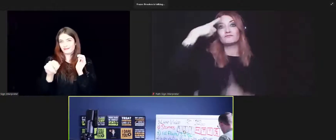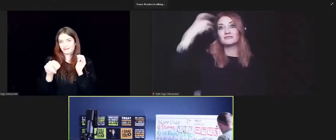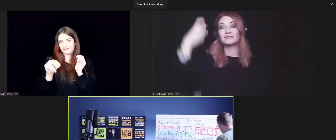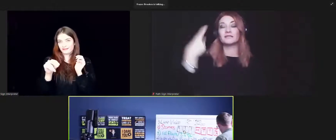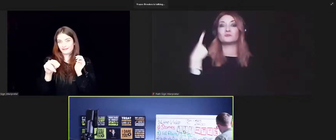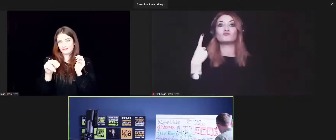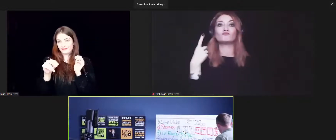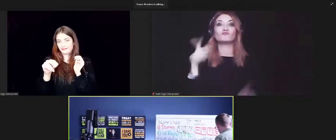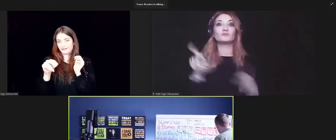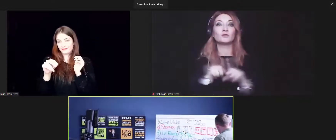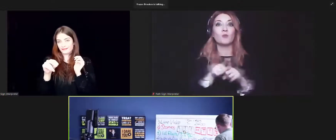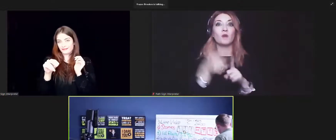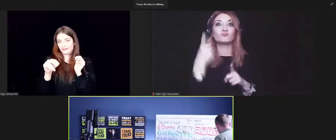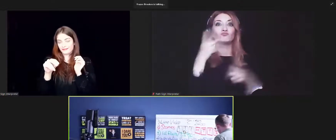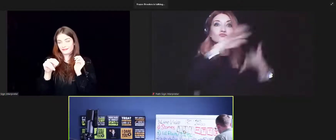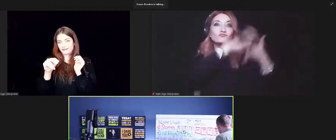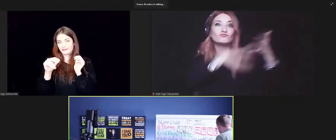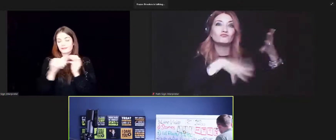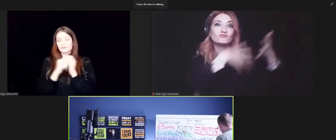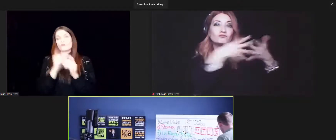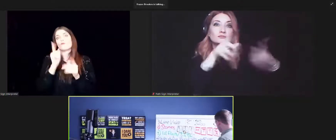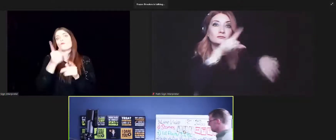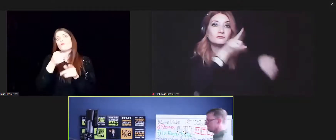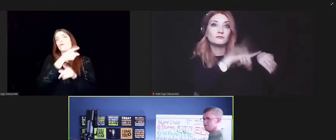it's going to look something like this.